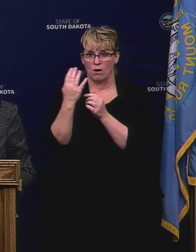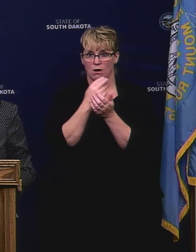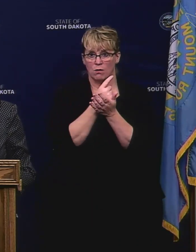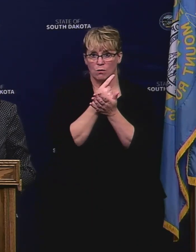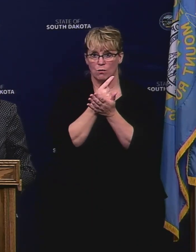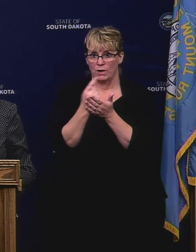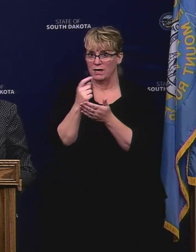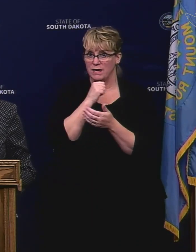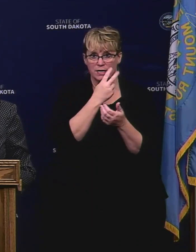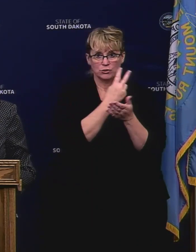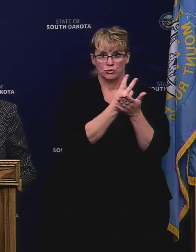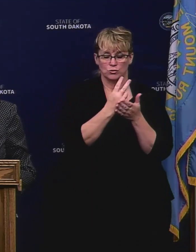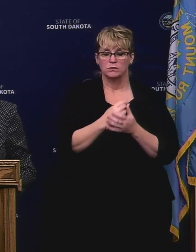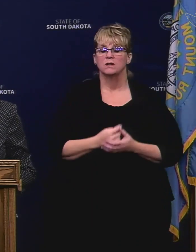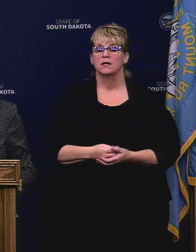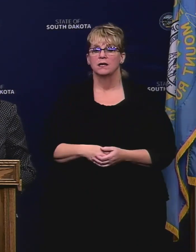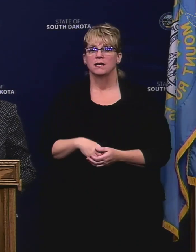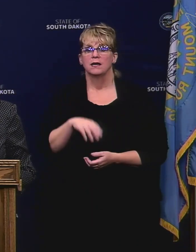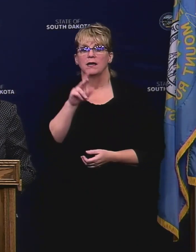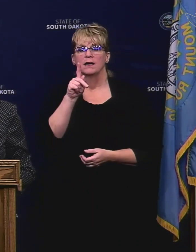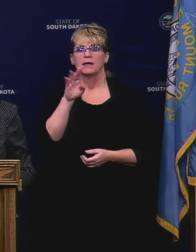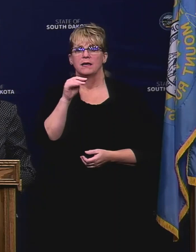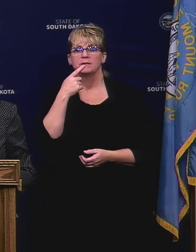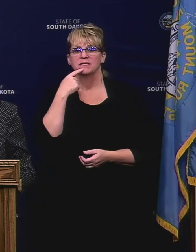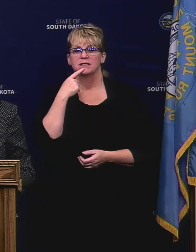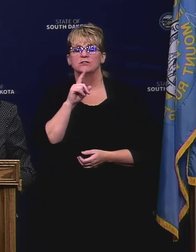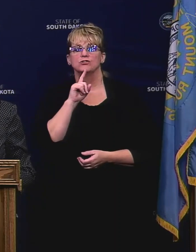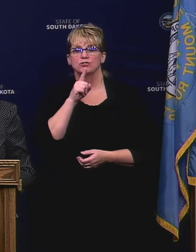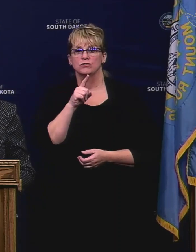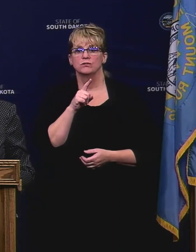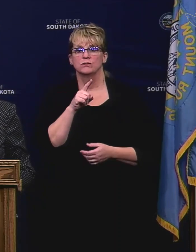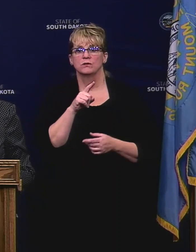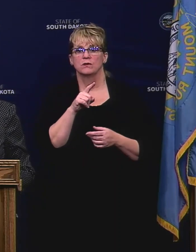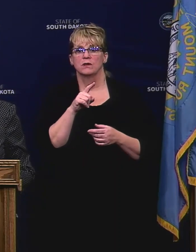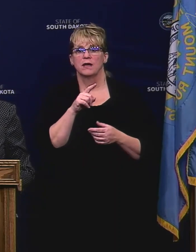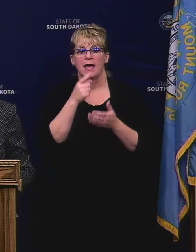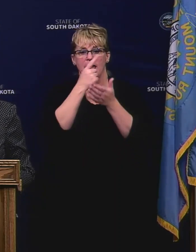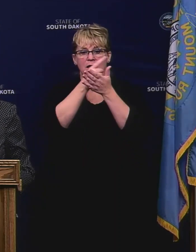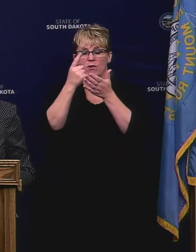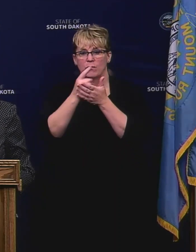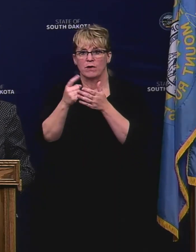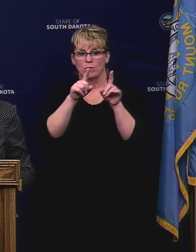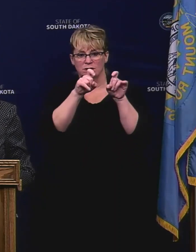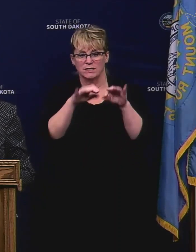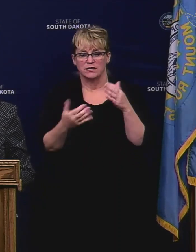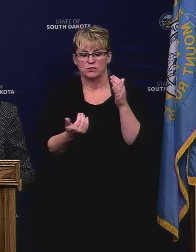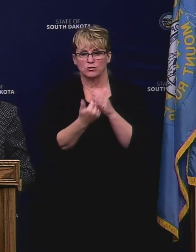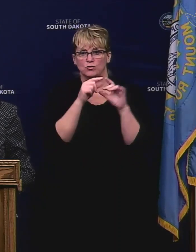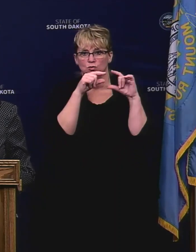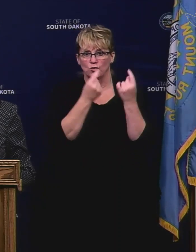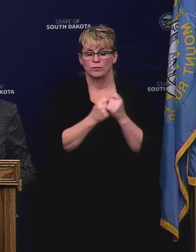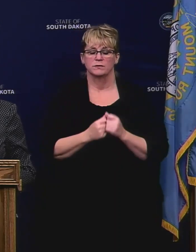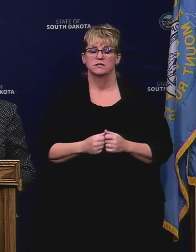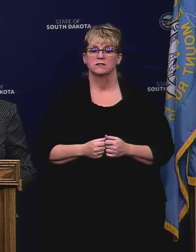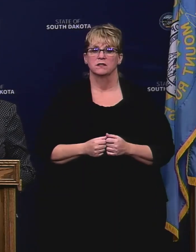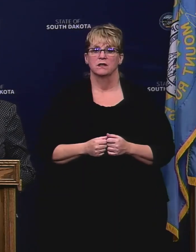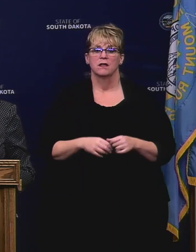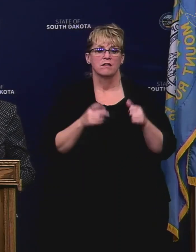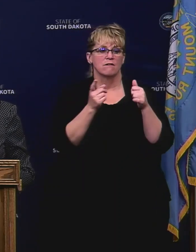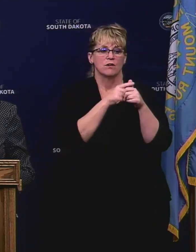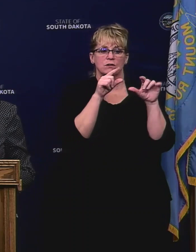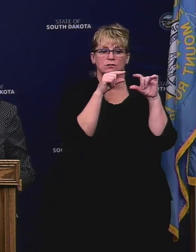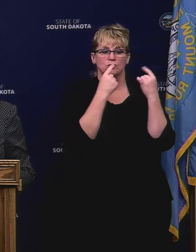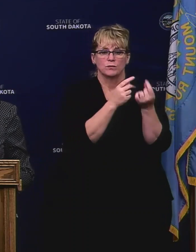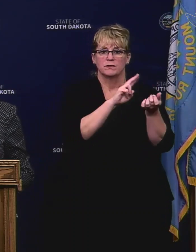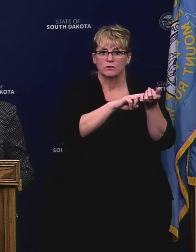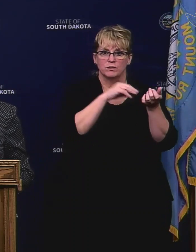testing. Sure. So we will be testing new groups every single week, and so for the first groups